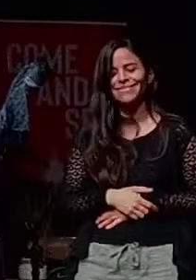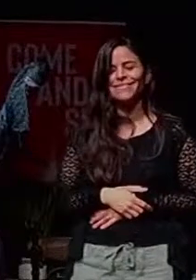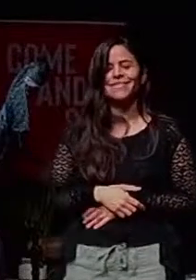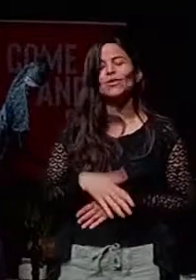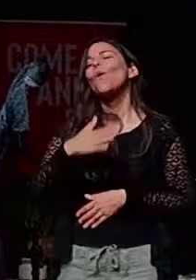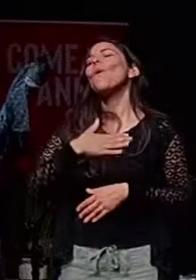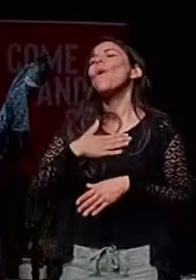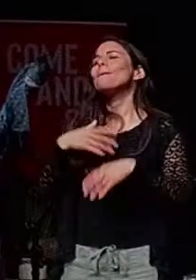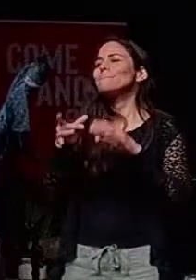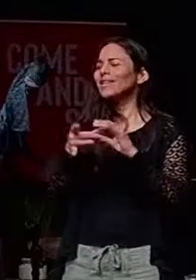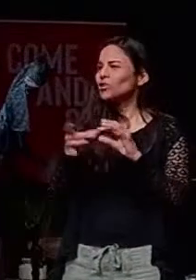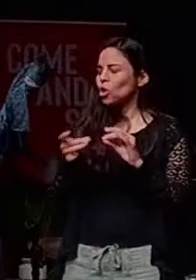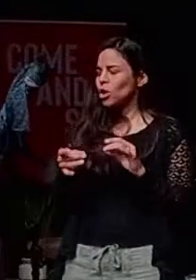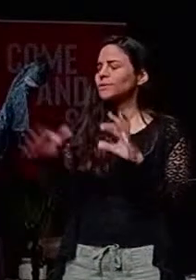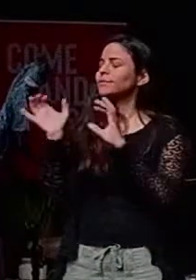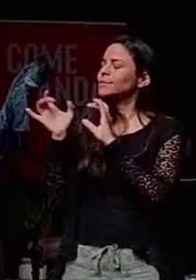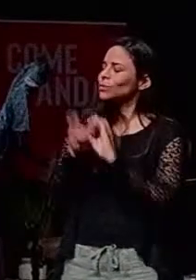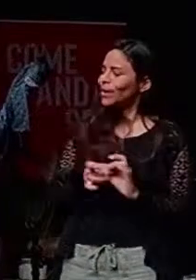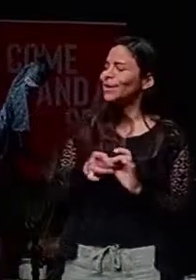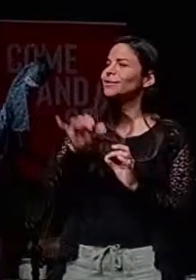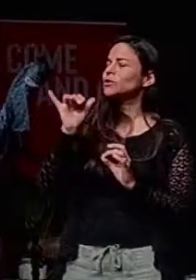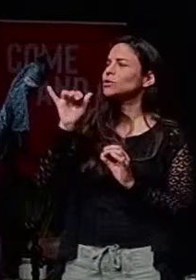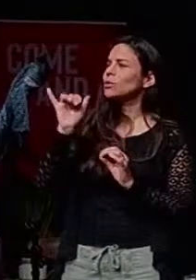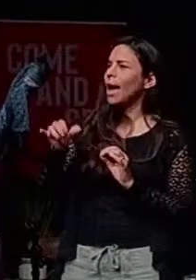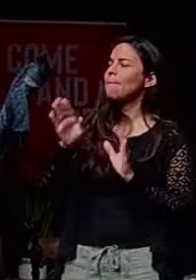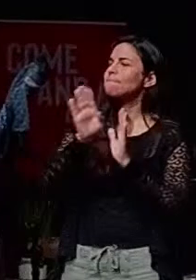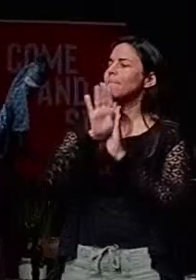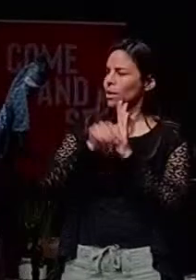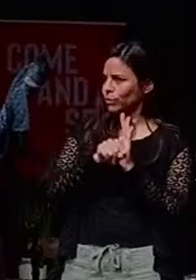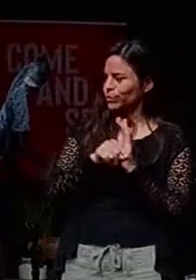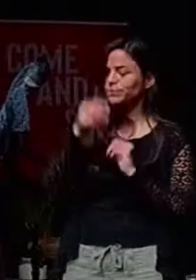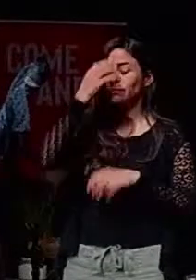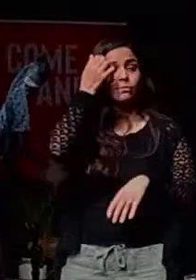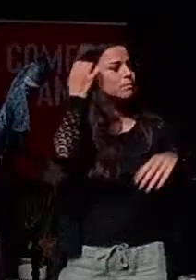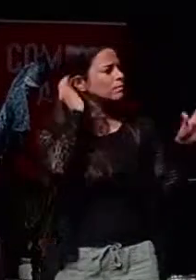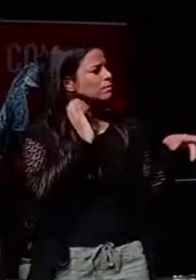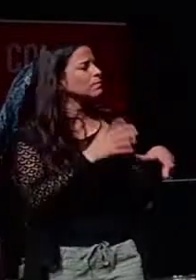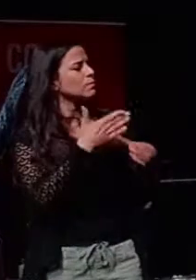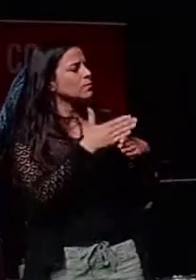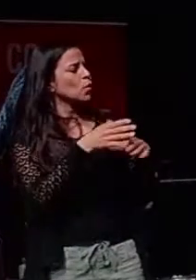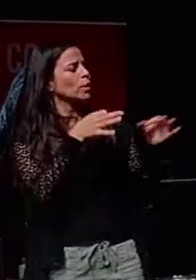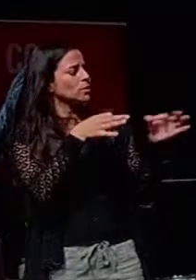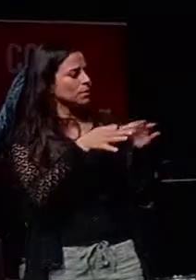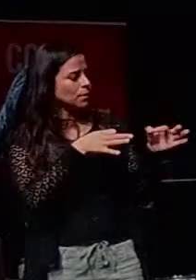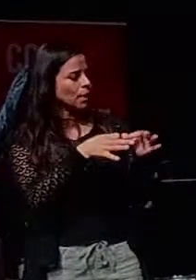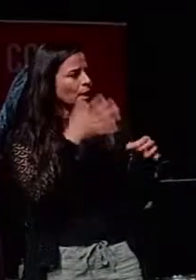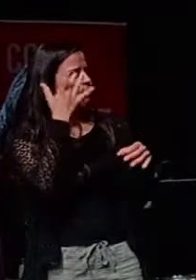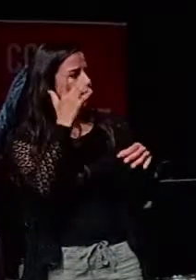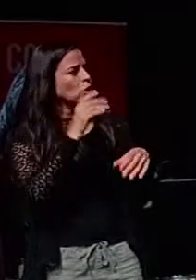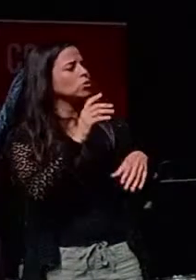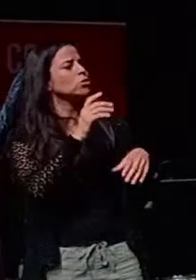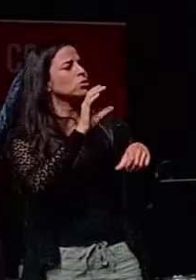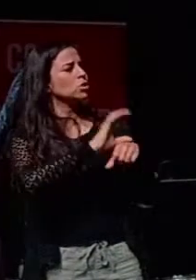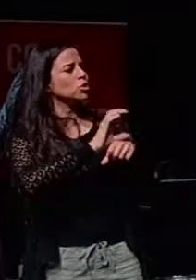like, my story is very tied to that background. And so can you explain a little bit, because you said the church was planted